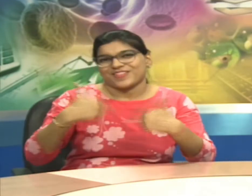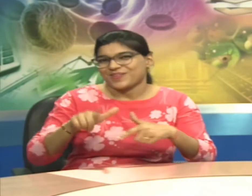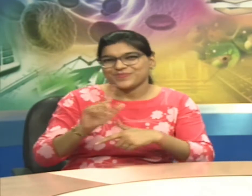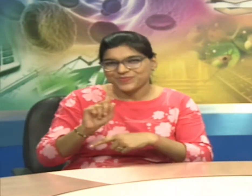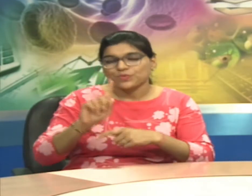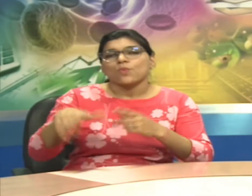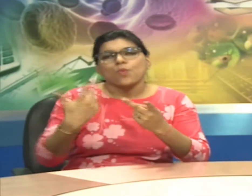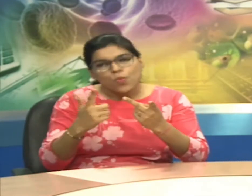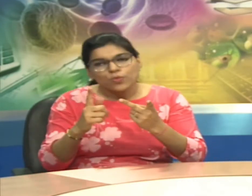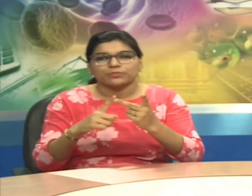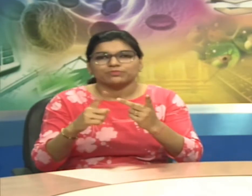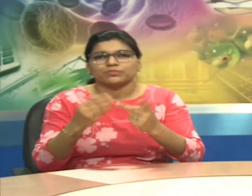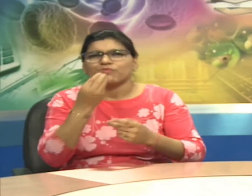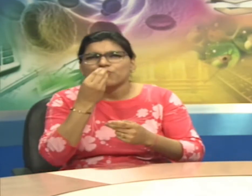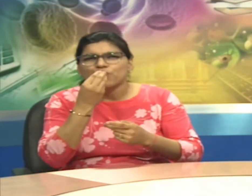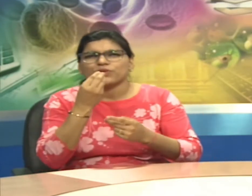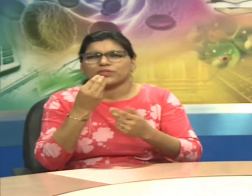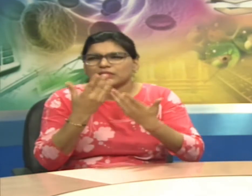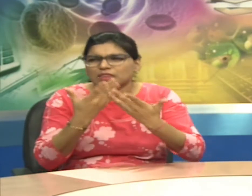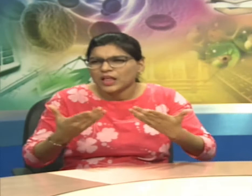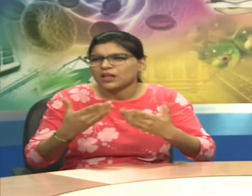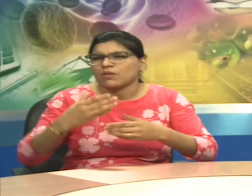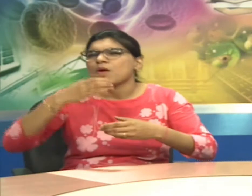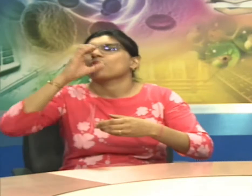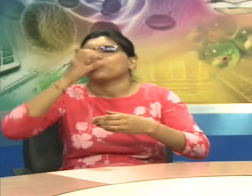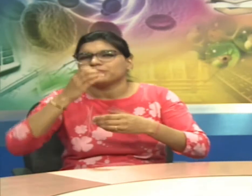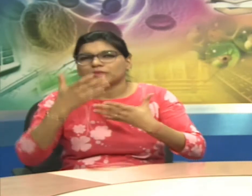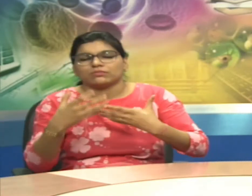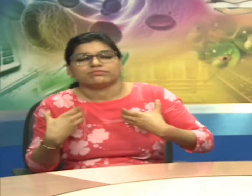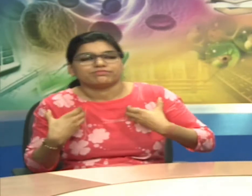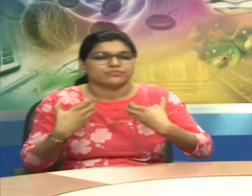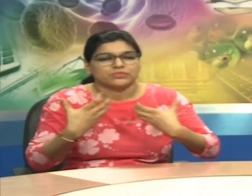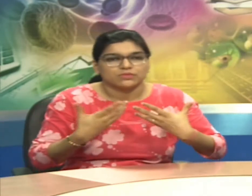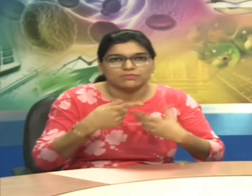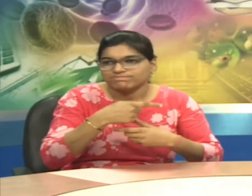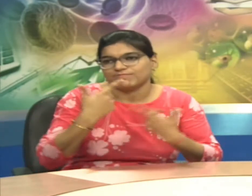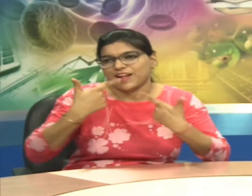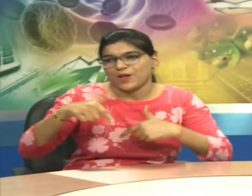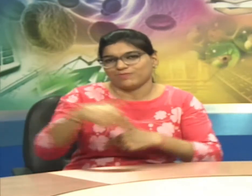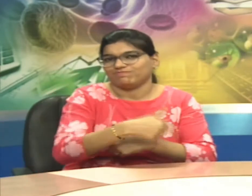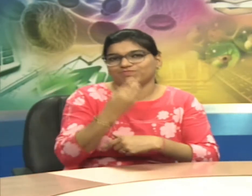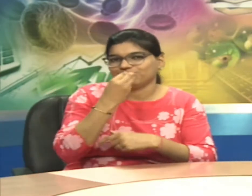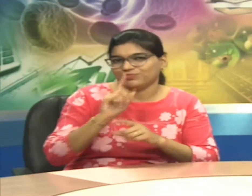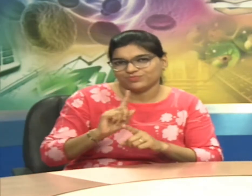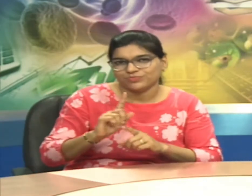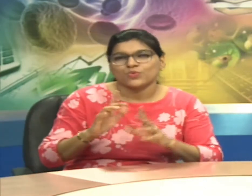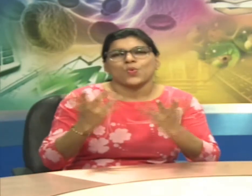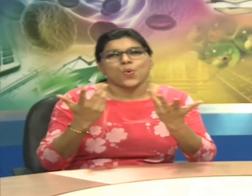to a bank smoking or does smoking or drinking, is it allowed in a bank? No, it is restricted in